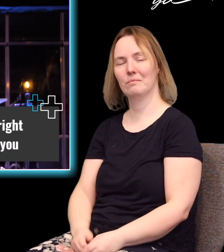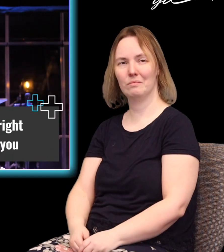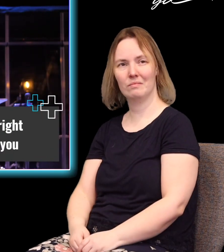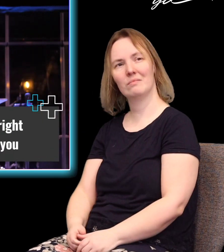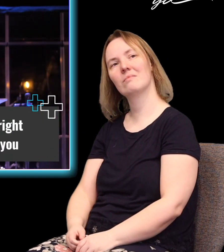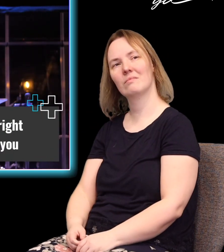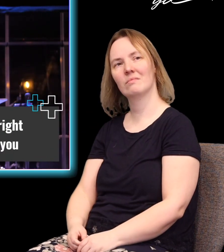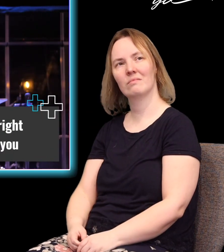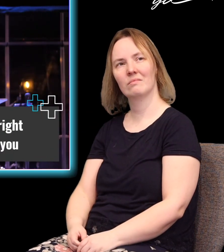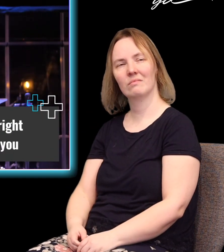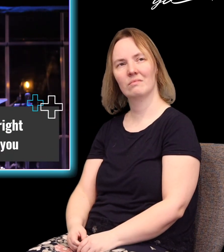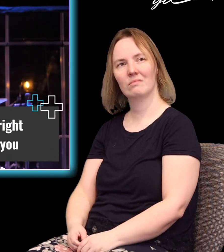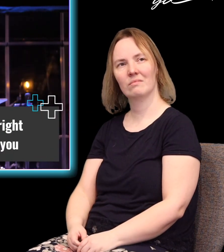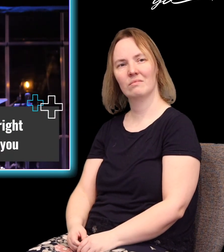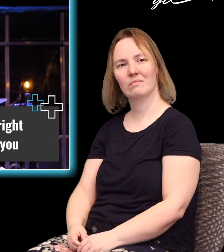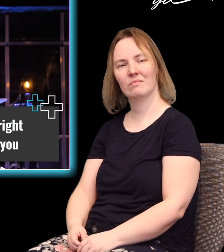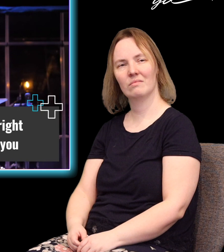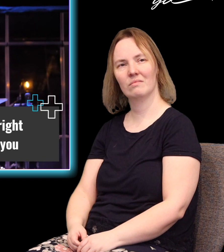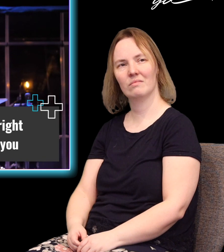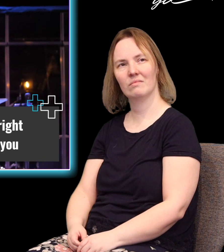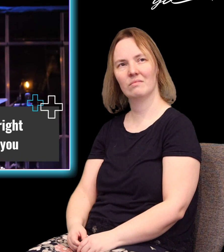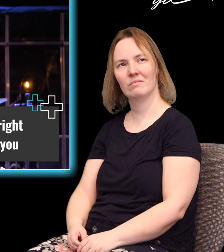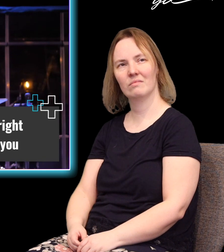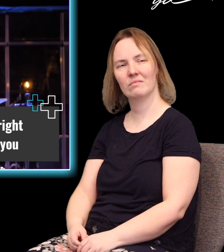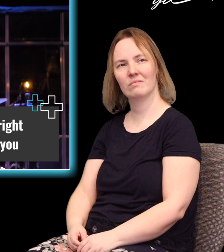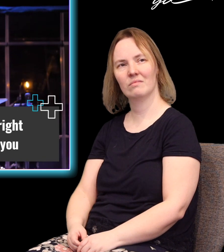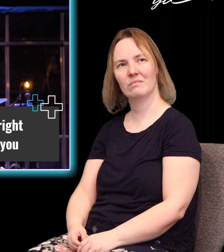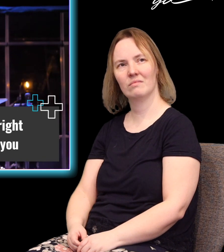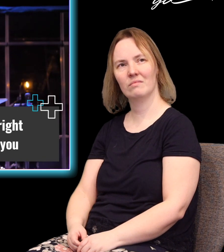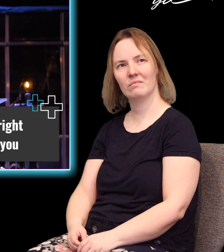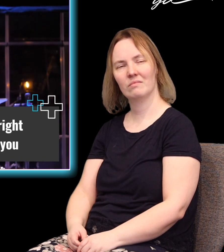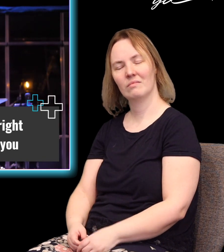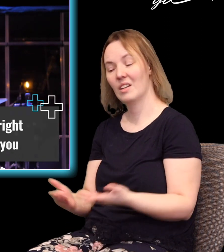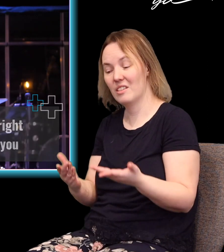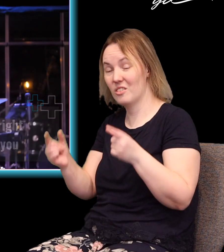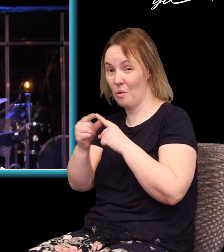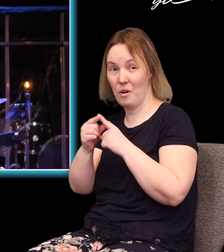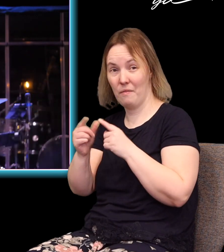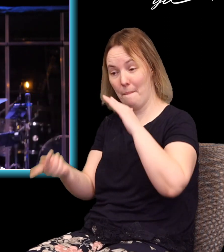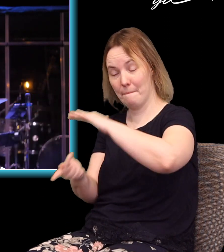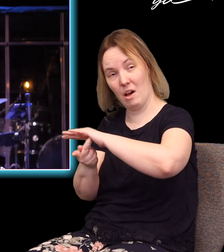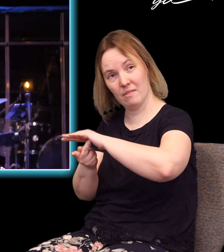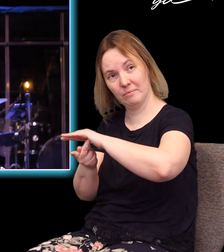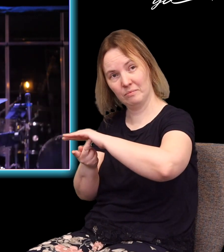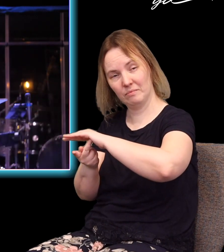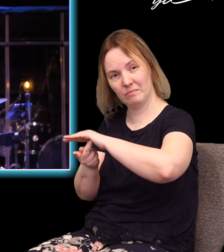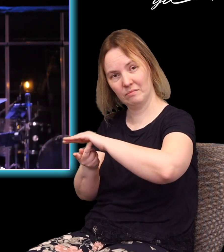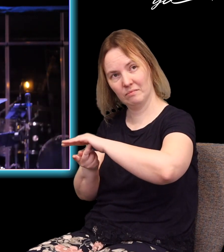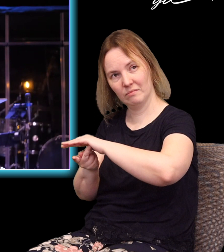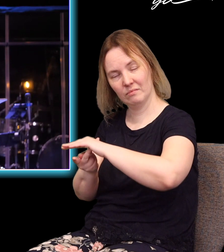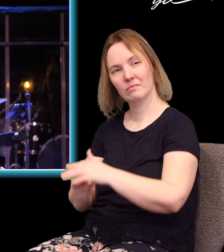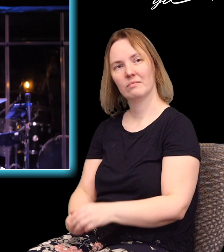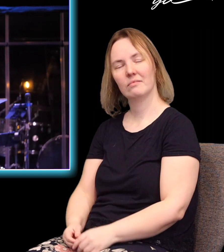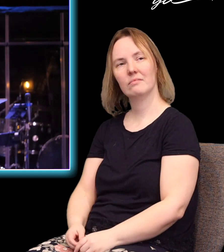says, and I will put a new spirit within you. And here's a word from Paul that we're all familiar with in 2 Corinthians 5, but from a